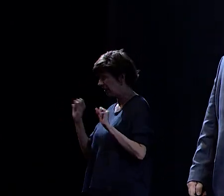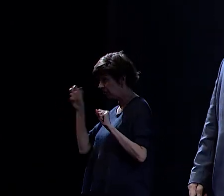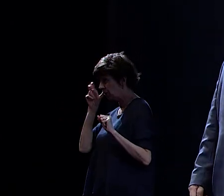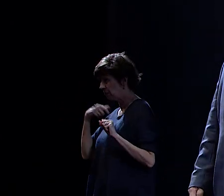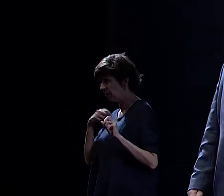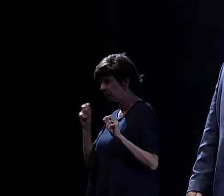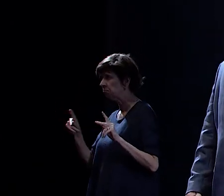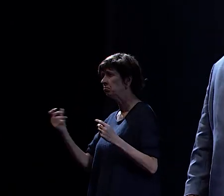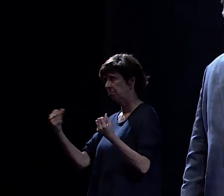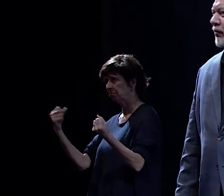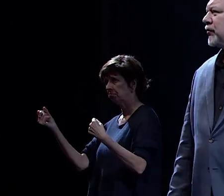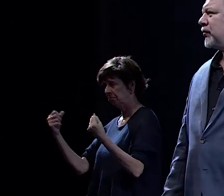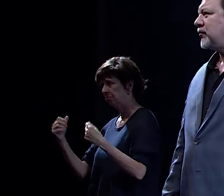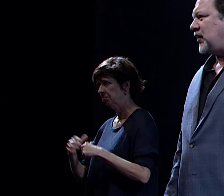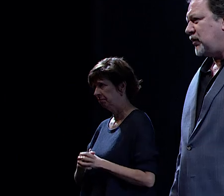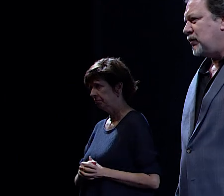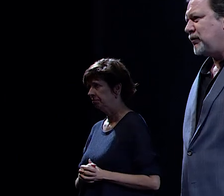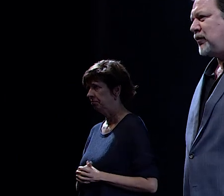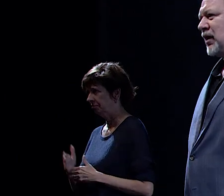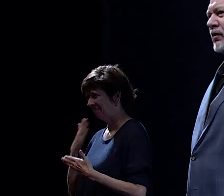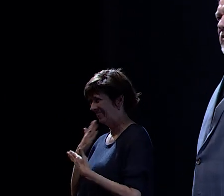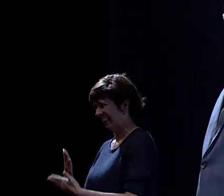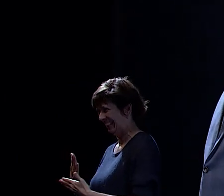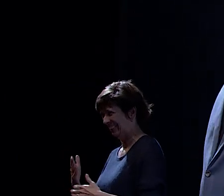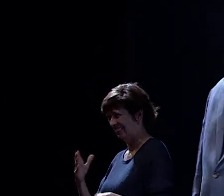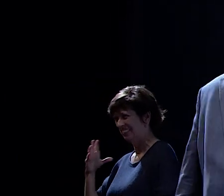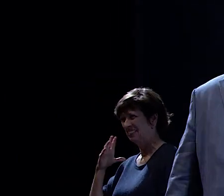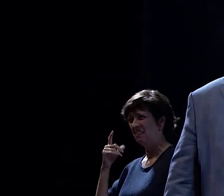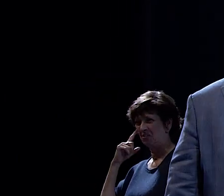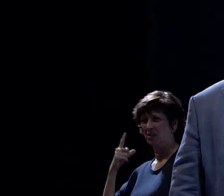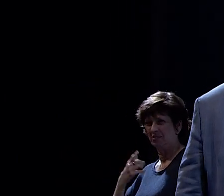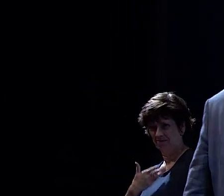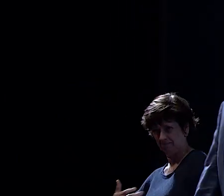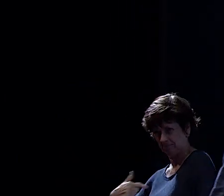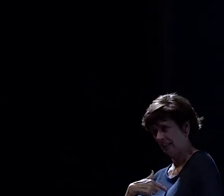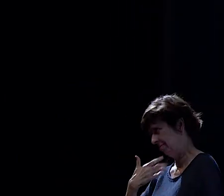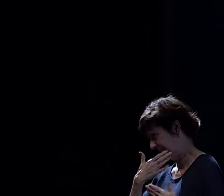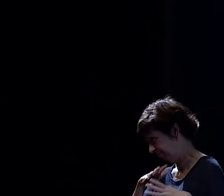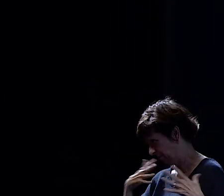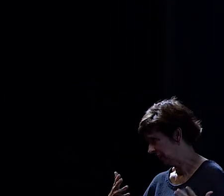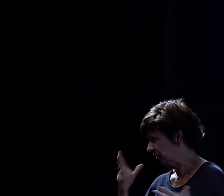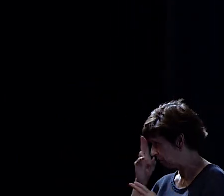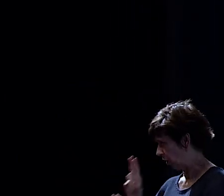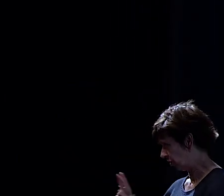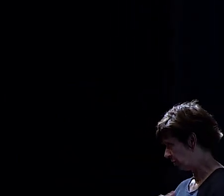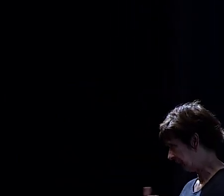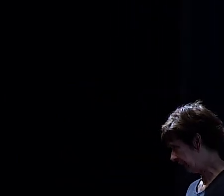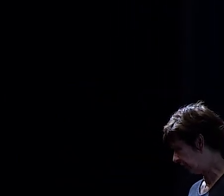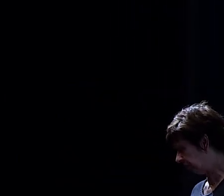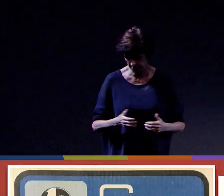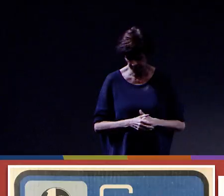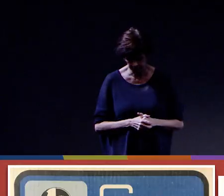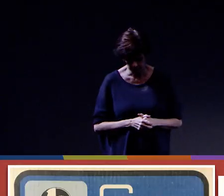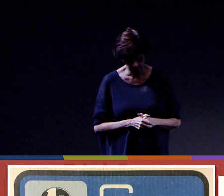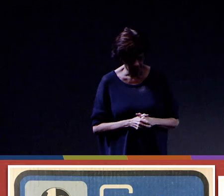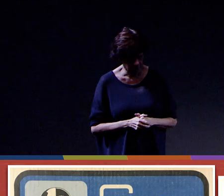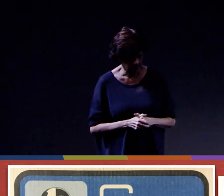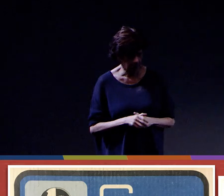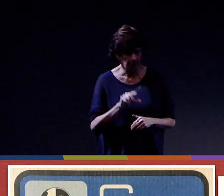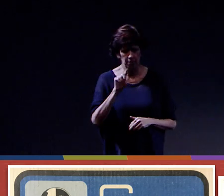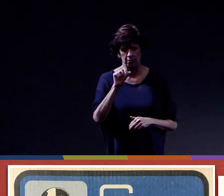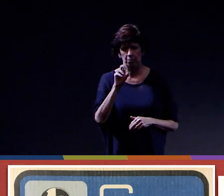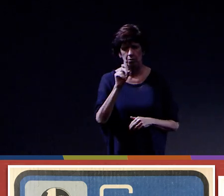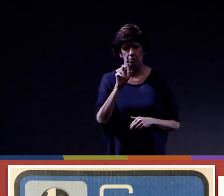okay? Okay, thank you for having me, and thank you very much. It's an honor to be here today. Garner